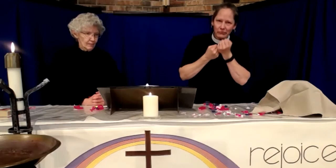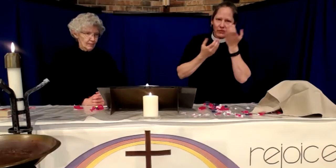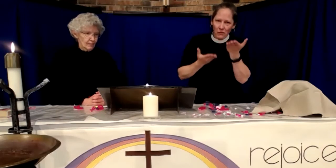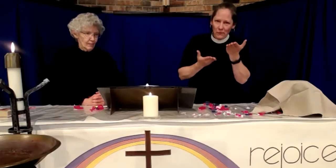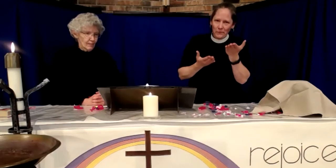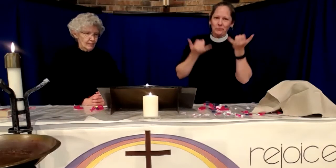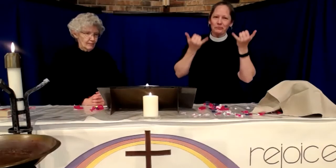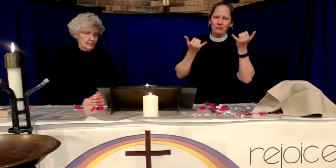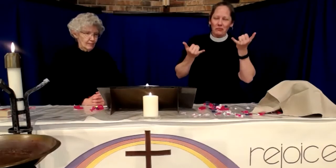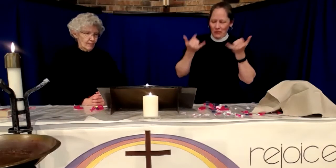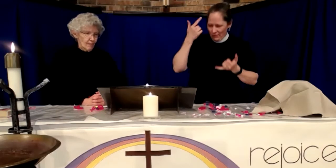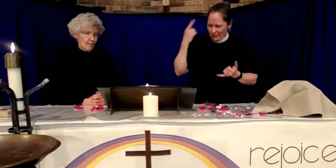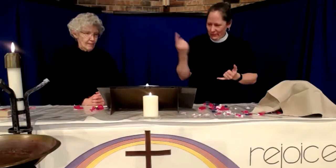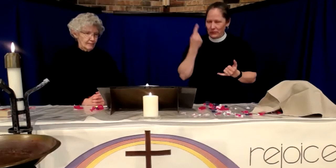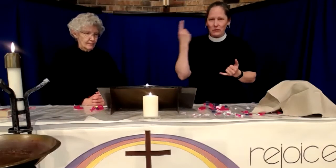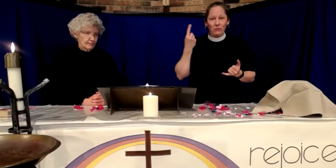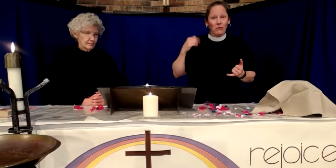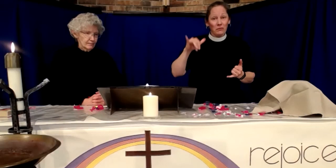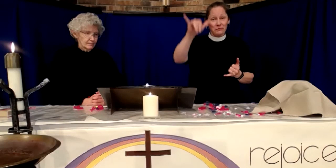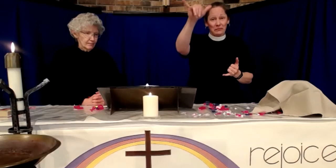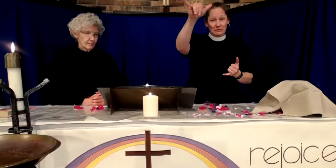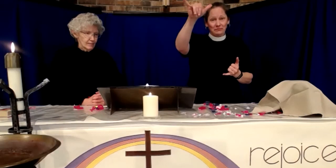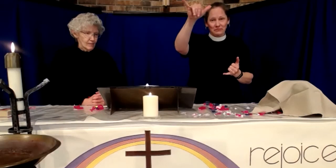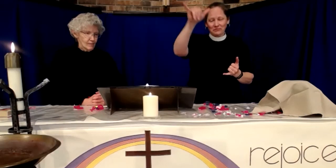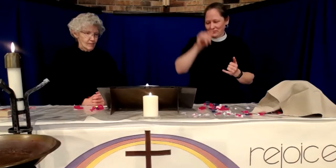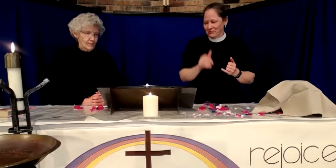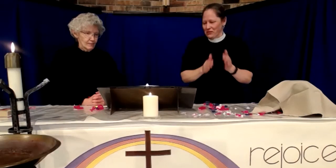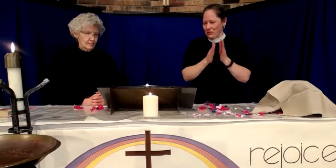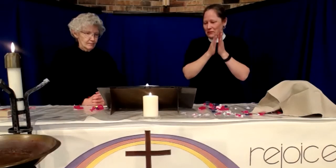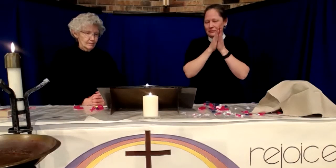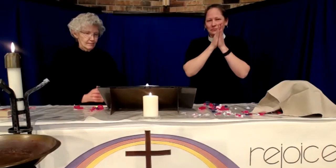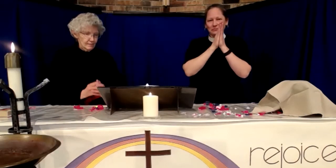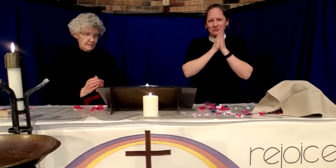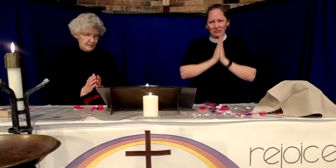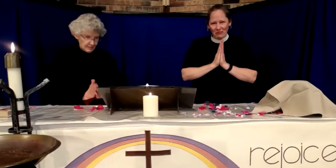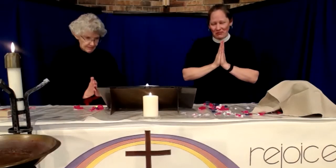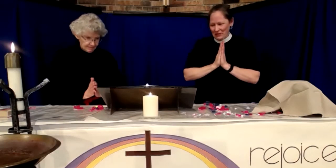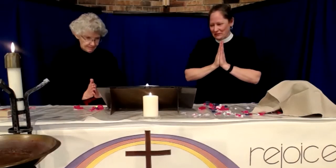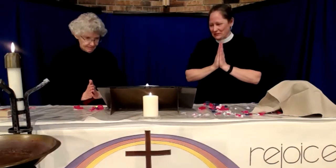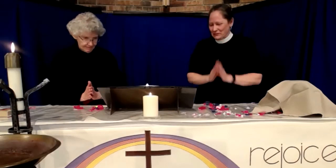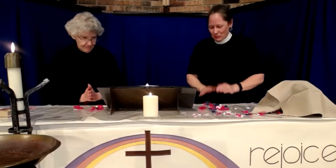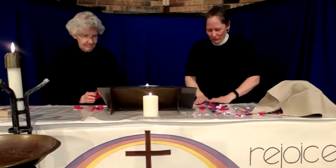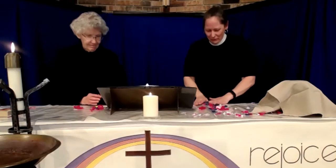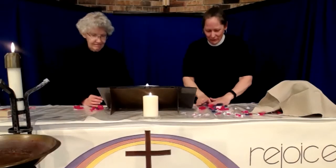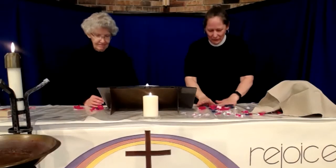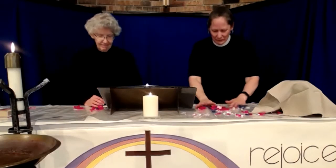strengthen and keep you in his grace now and forever.